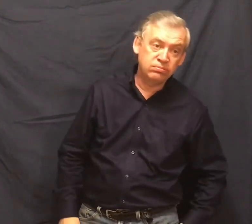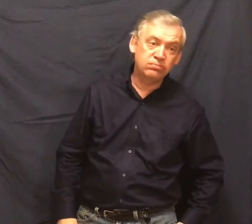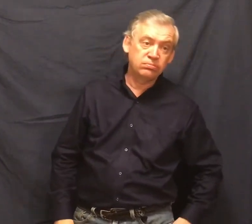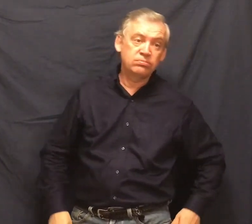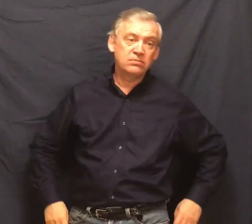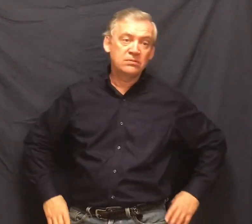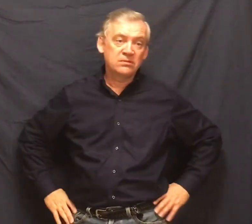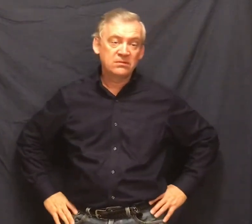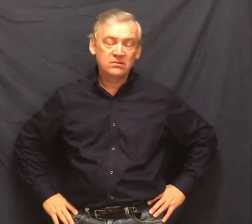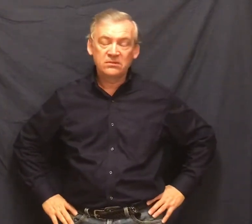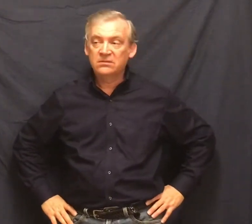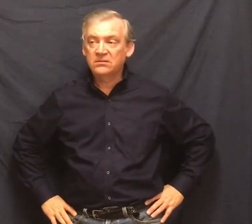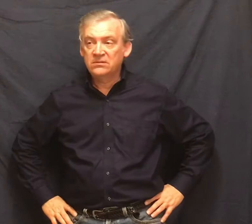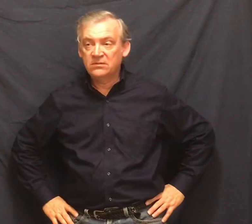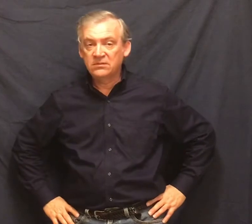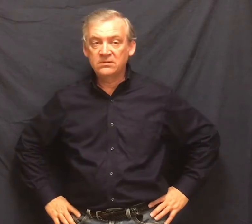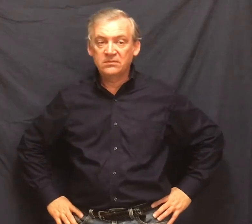Darn right he is, said Carlson.